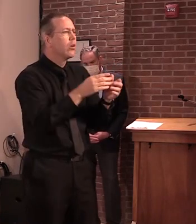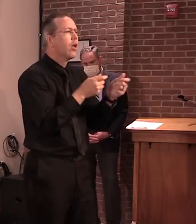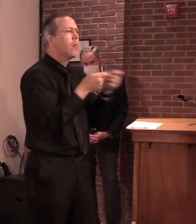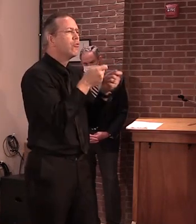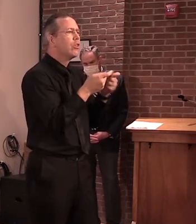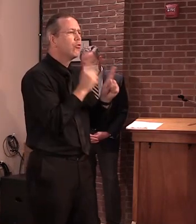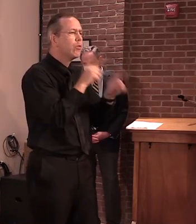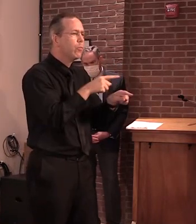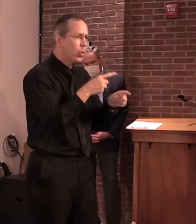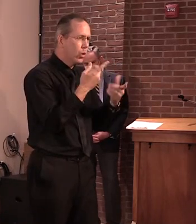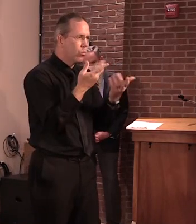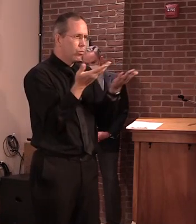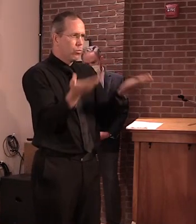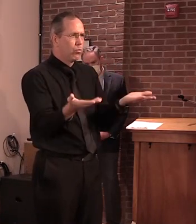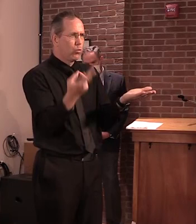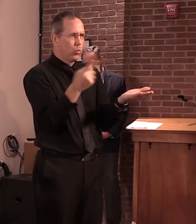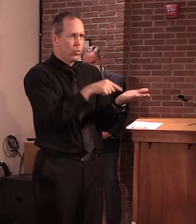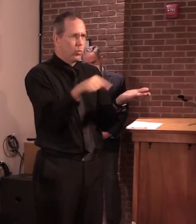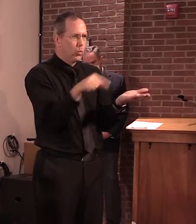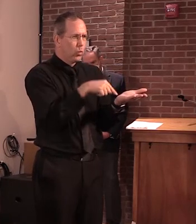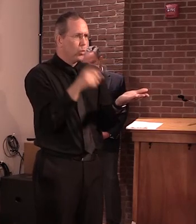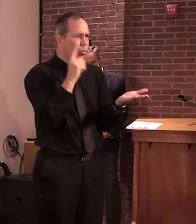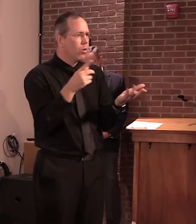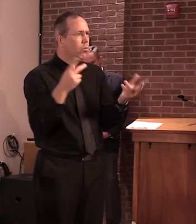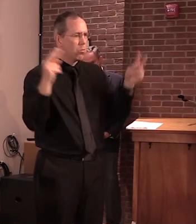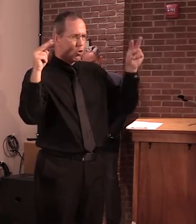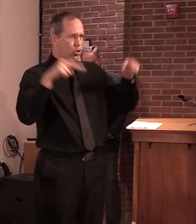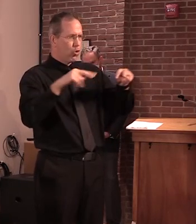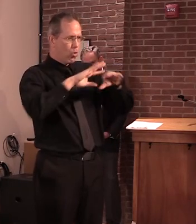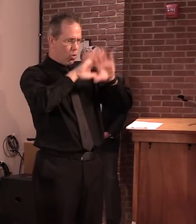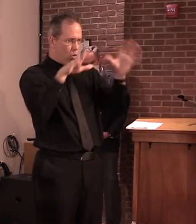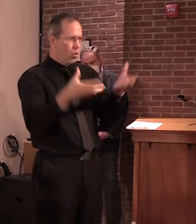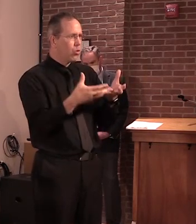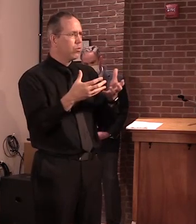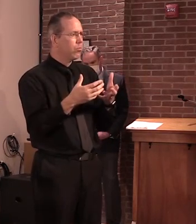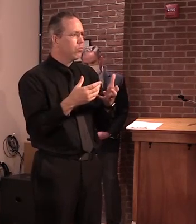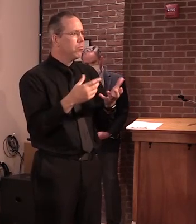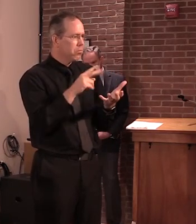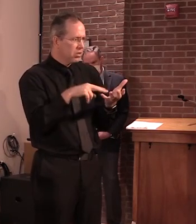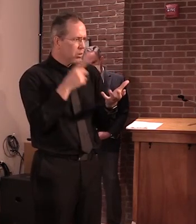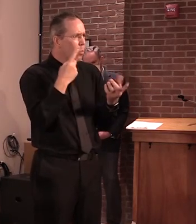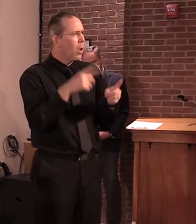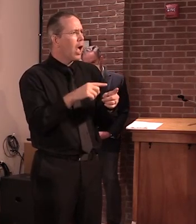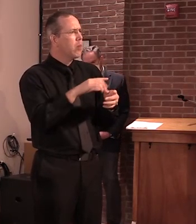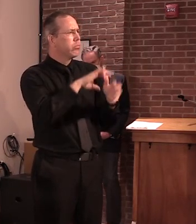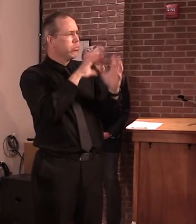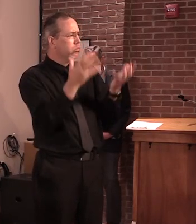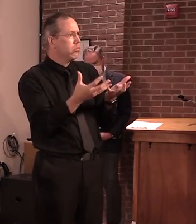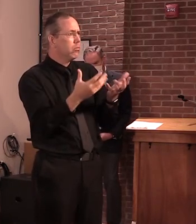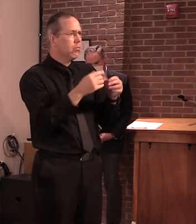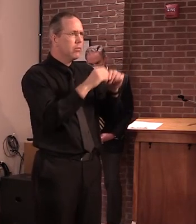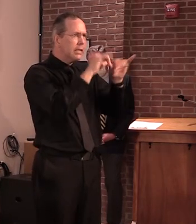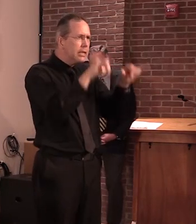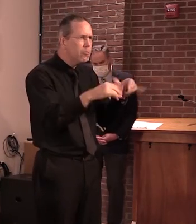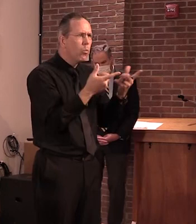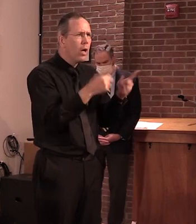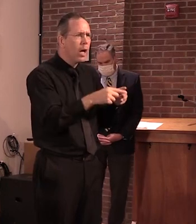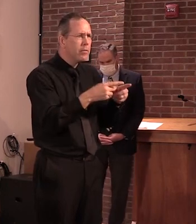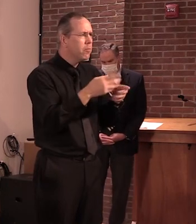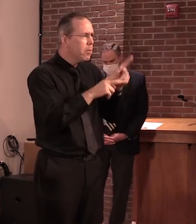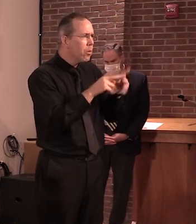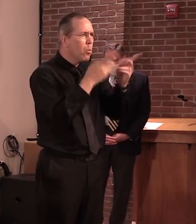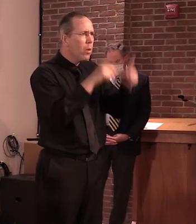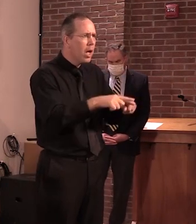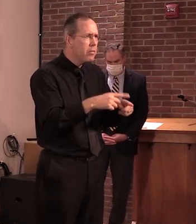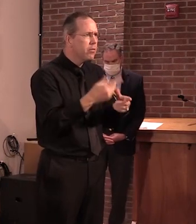will look at all aspects of behavior that are done. I think these external reports are